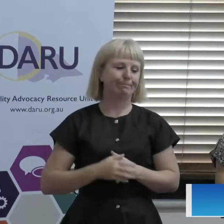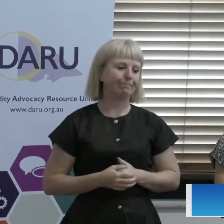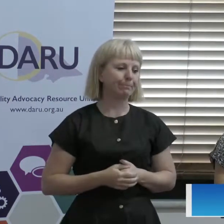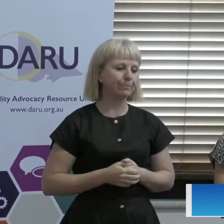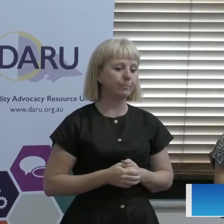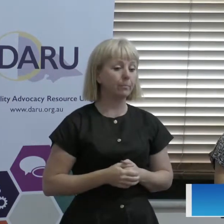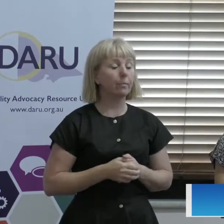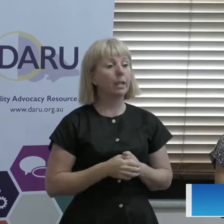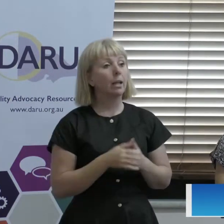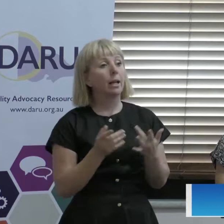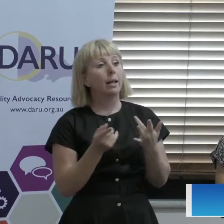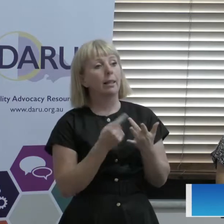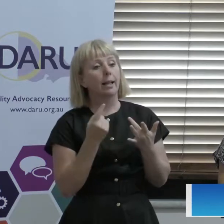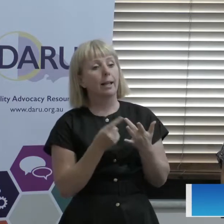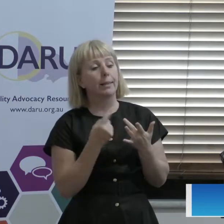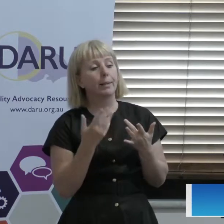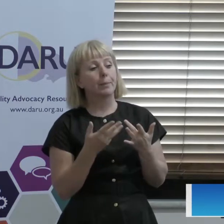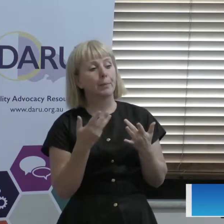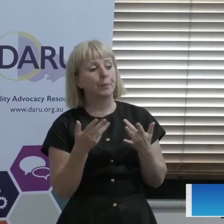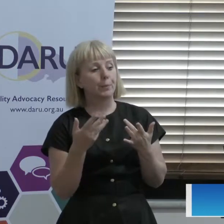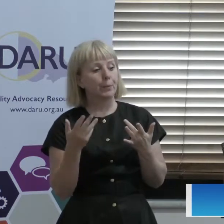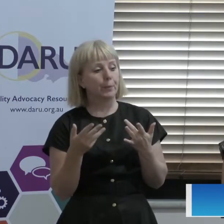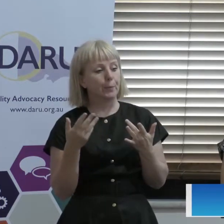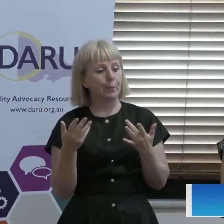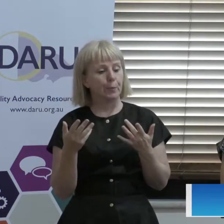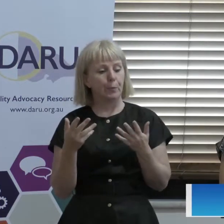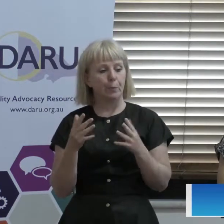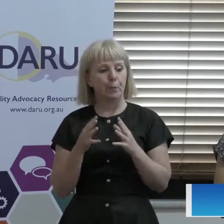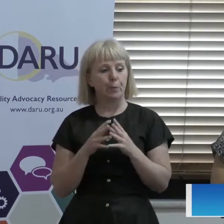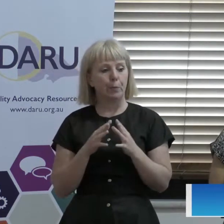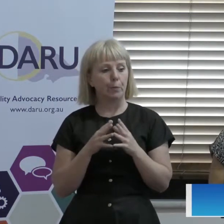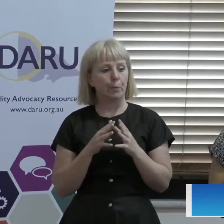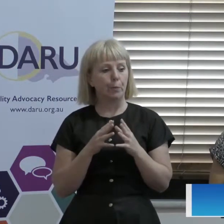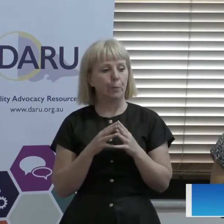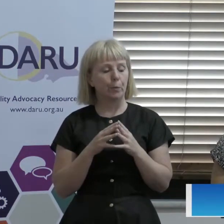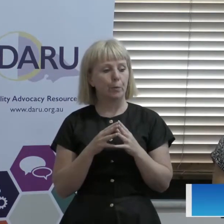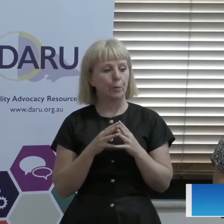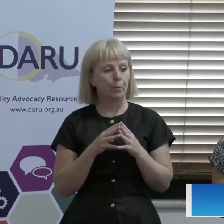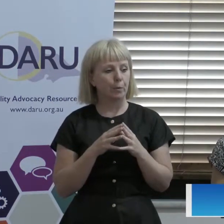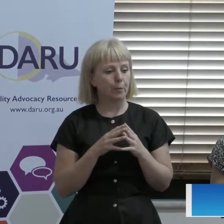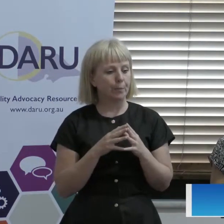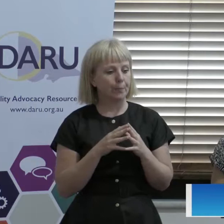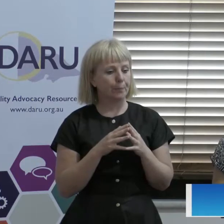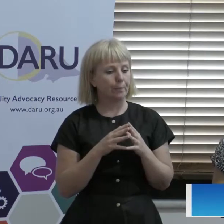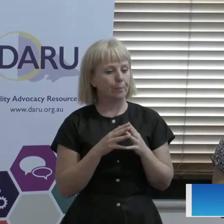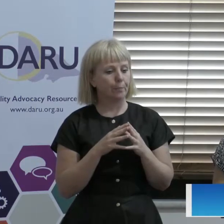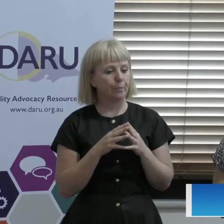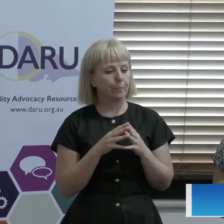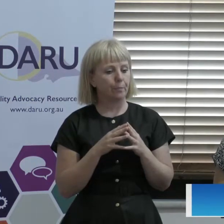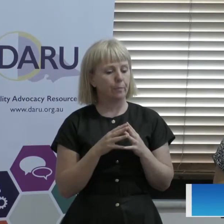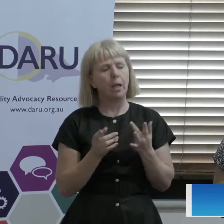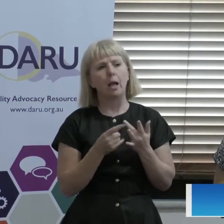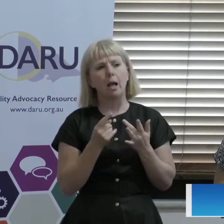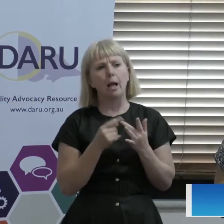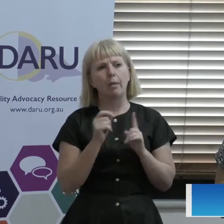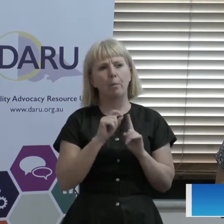But the other progress that is being made, I think I referred to it earlier, there is a